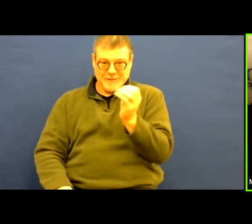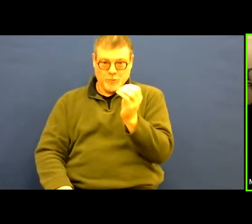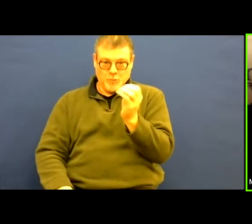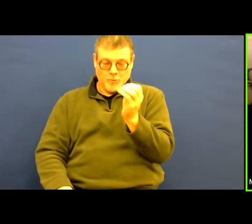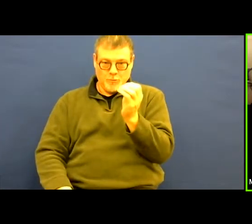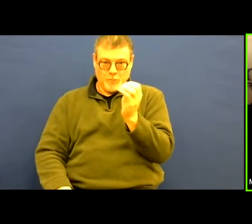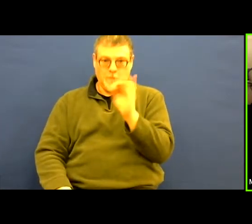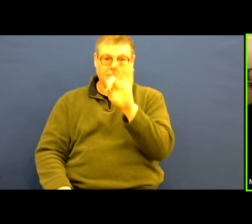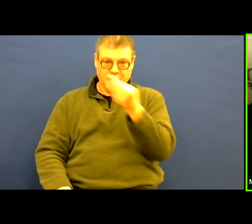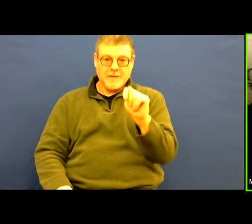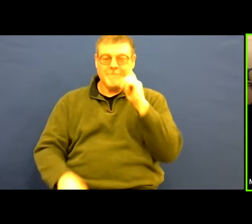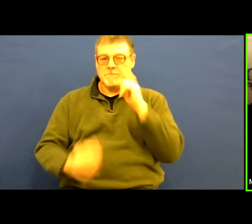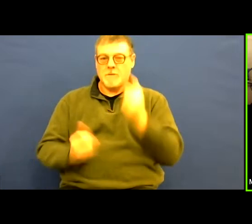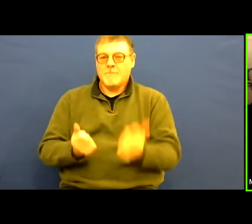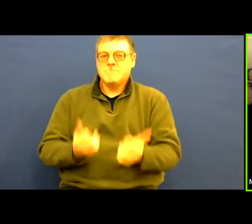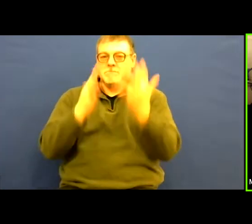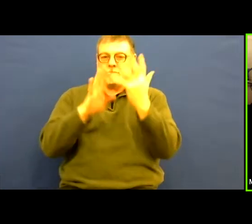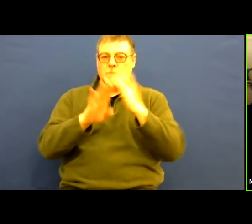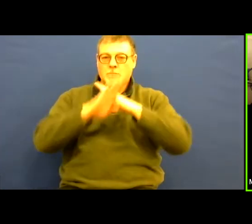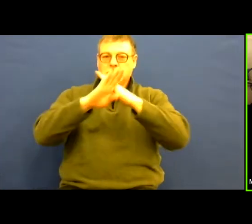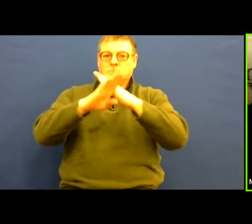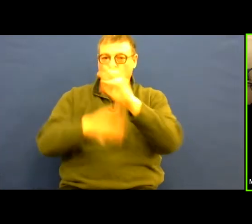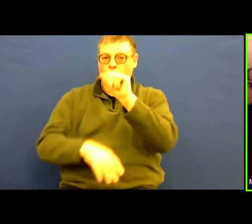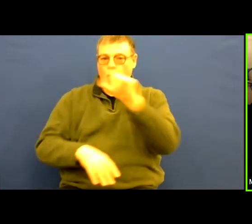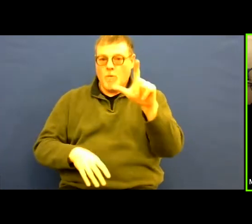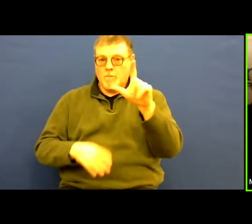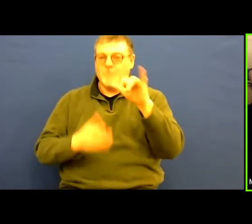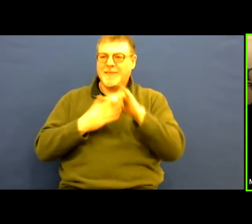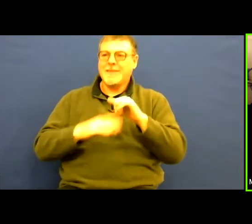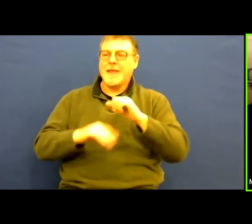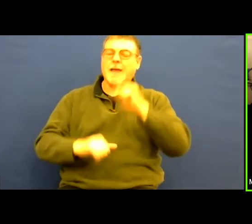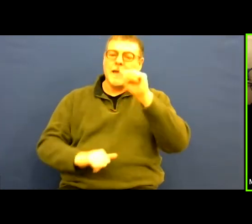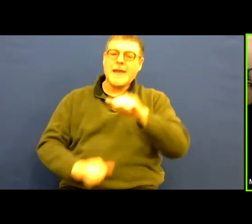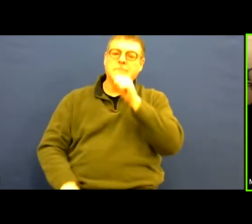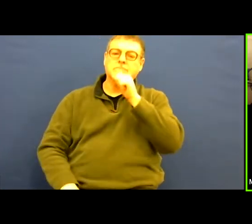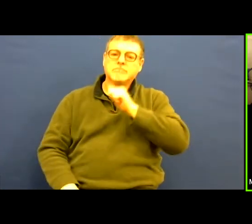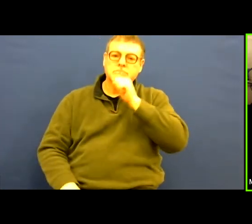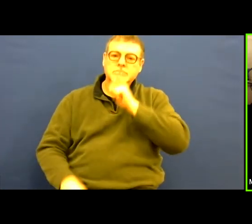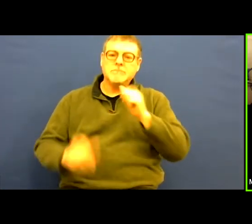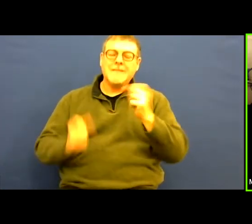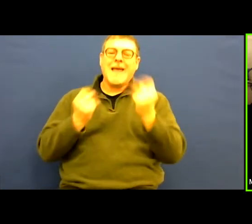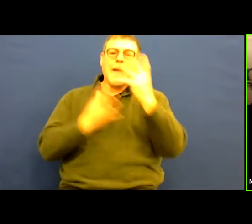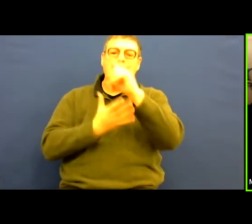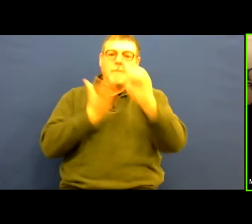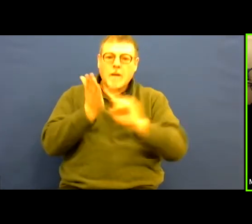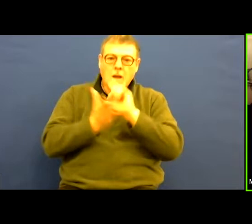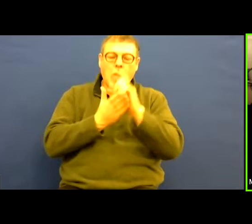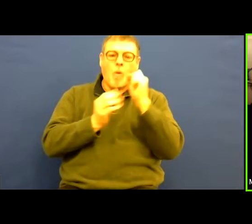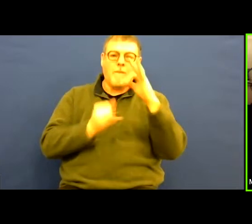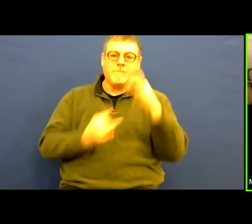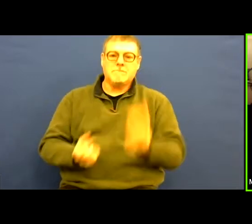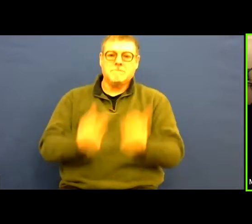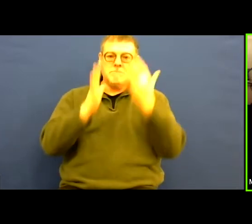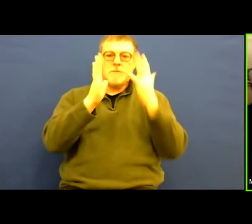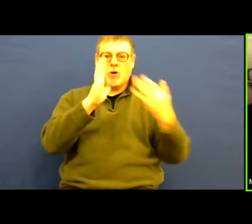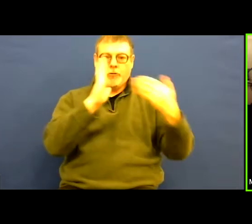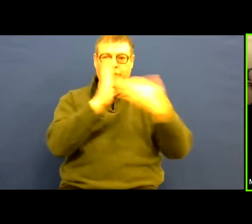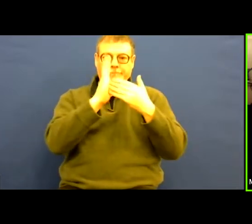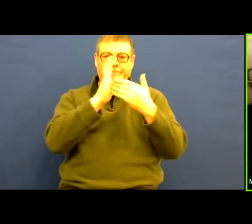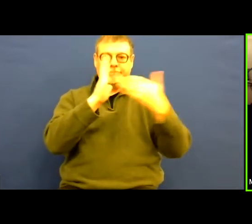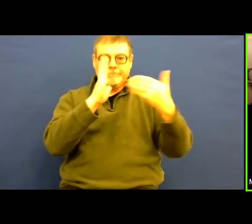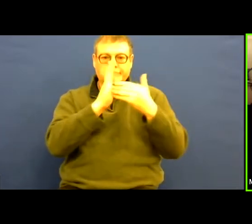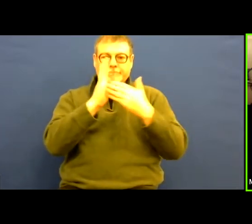A fire demising wall, basically it's a wall that can withstand so many hours of a fire.